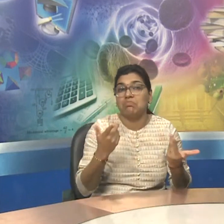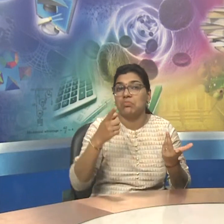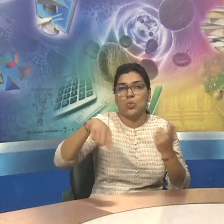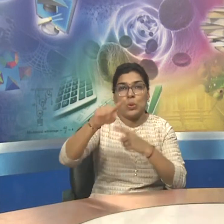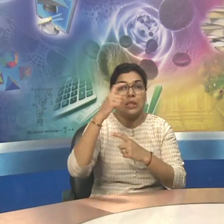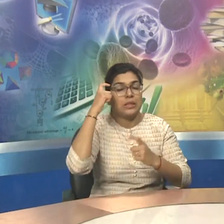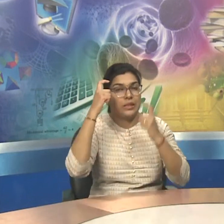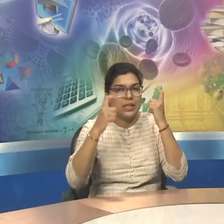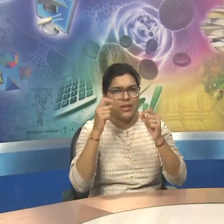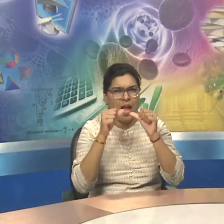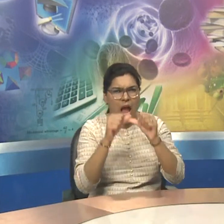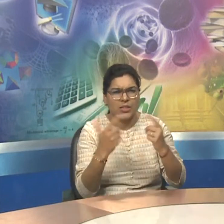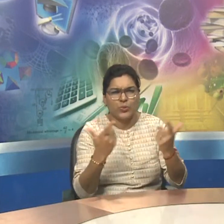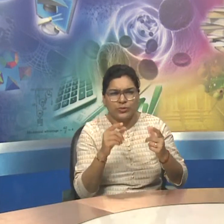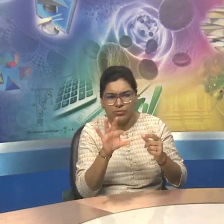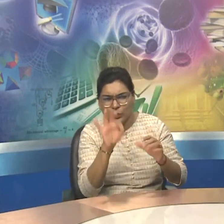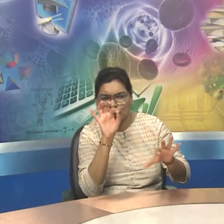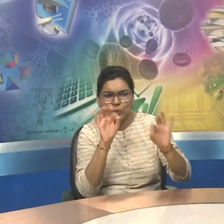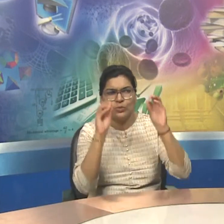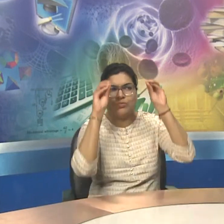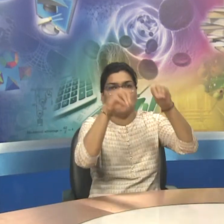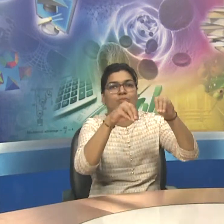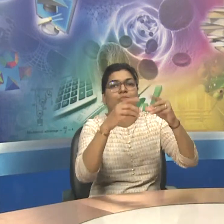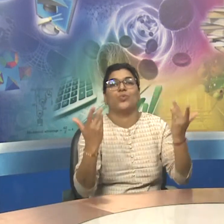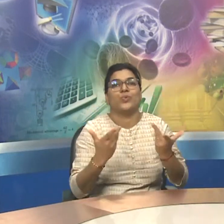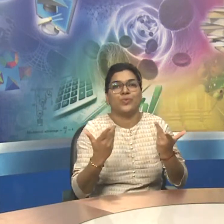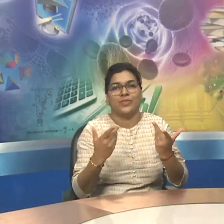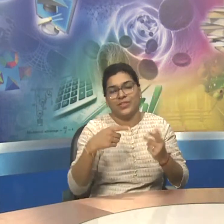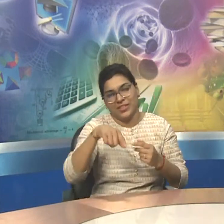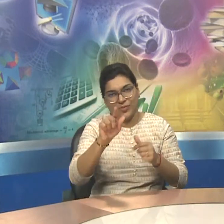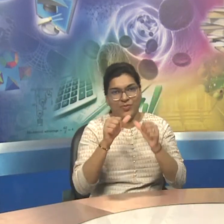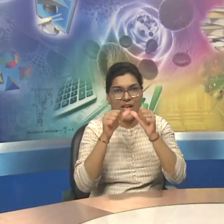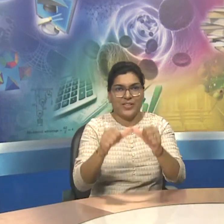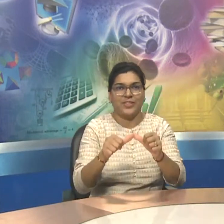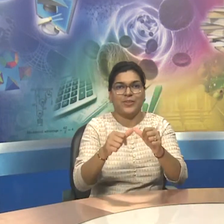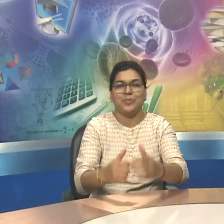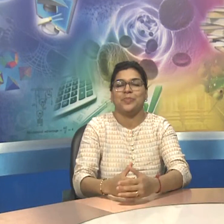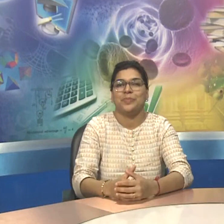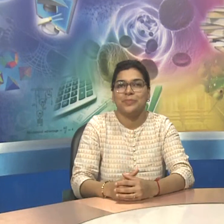state, nation, power, class.